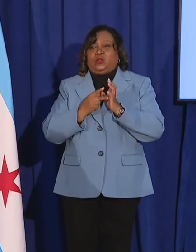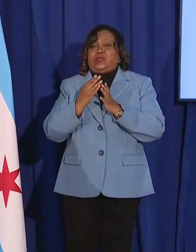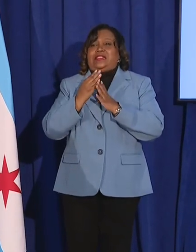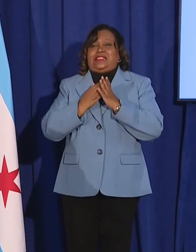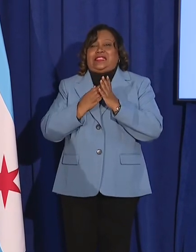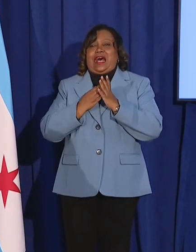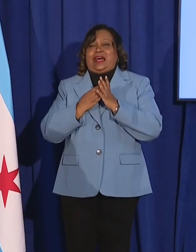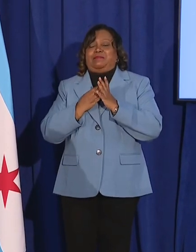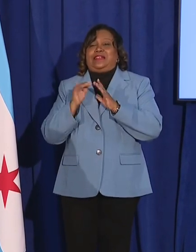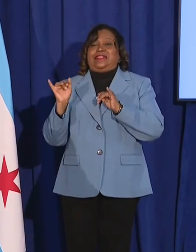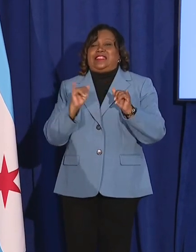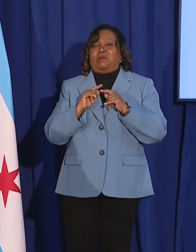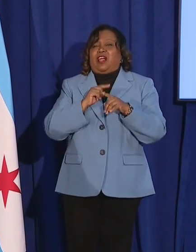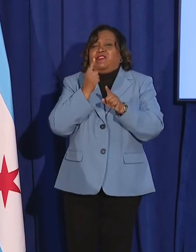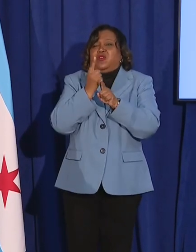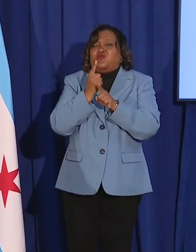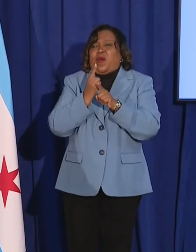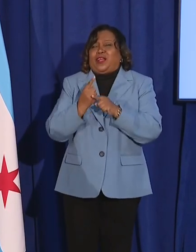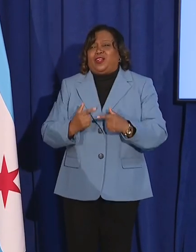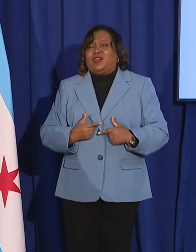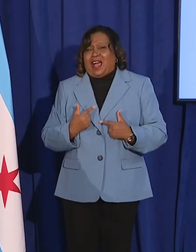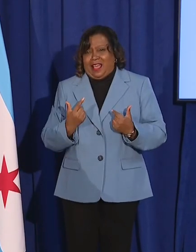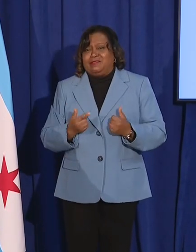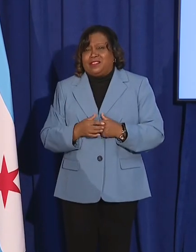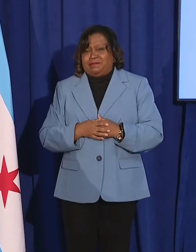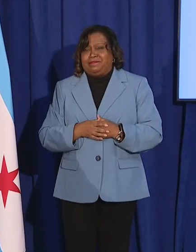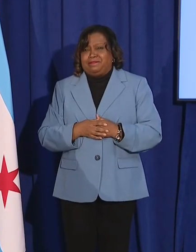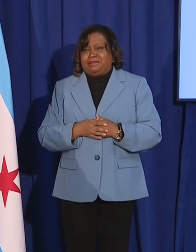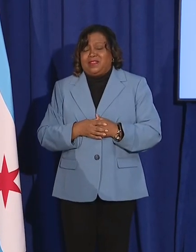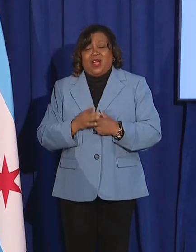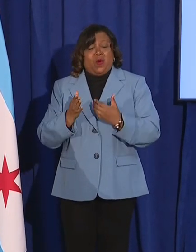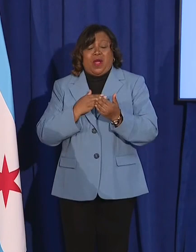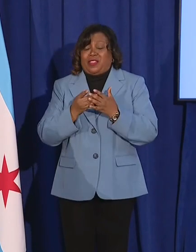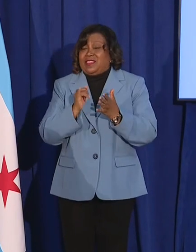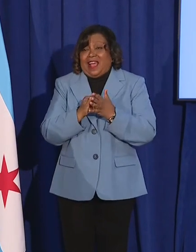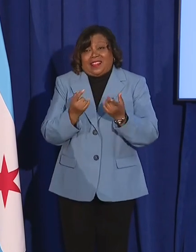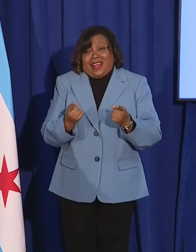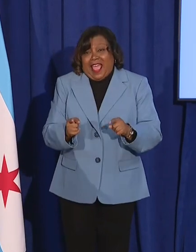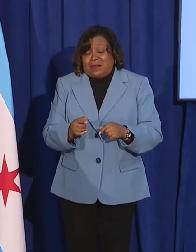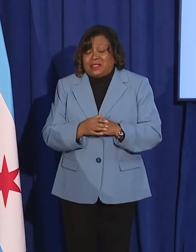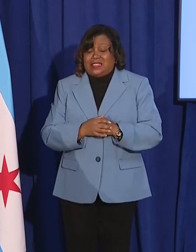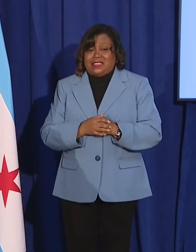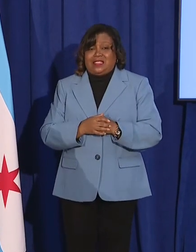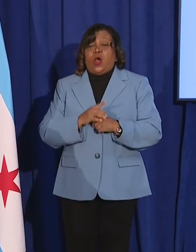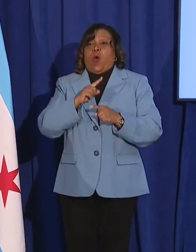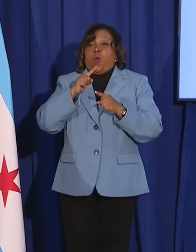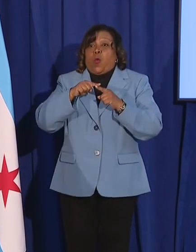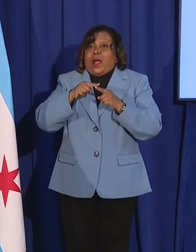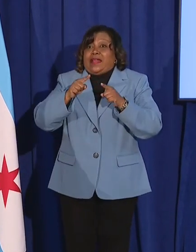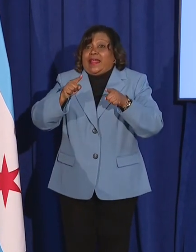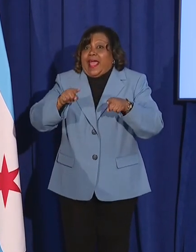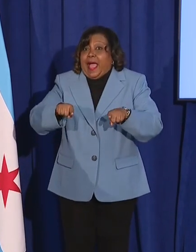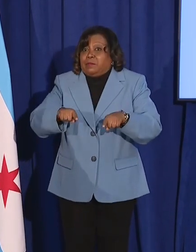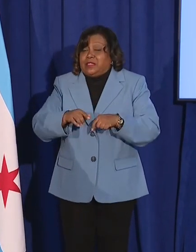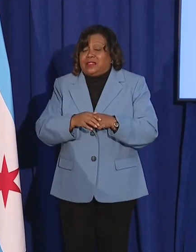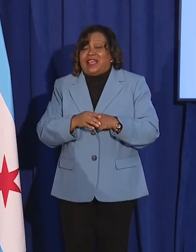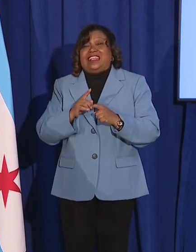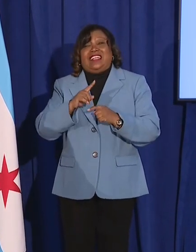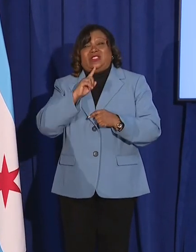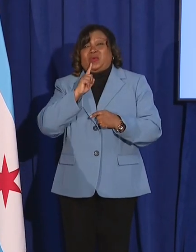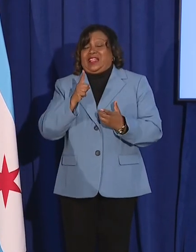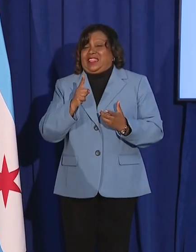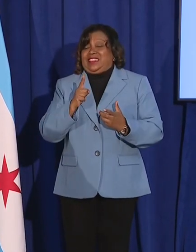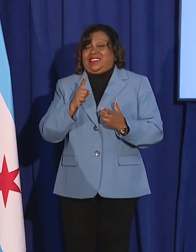some semblance of a normal life. Whether or not that happens, when it happens, is